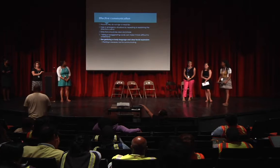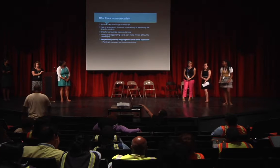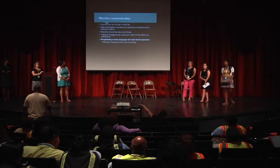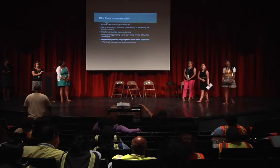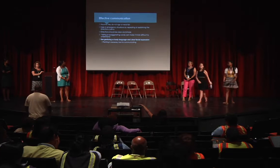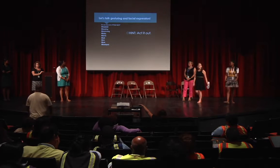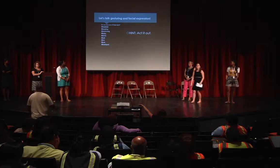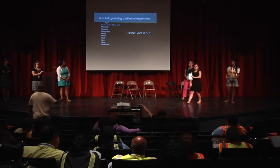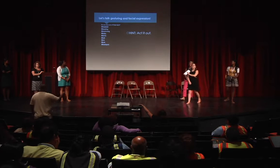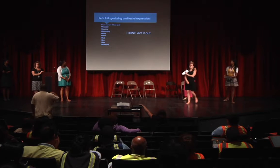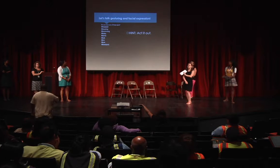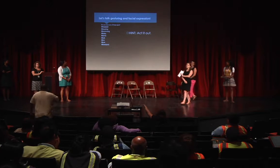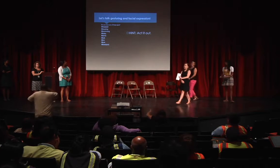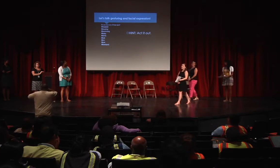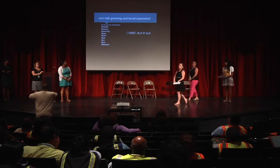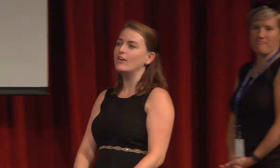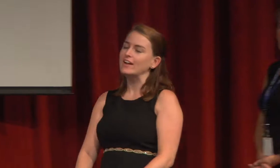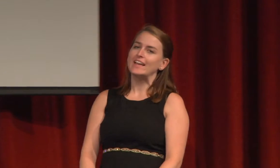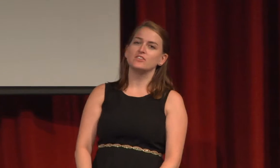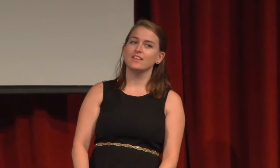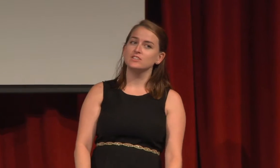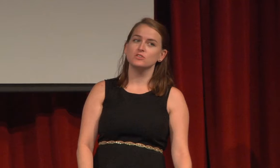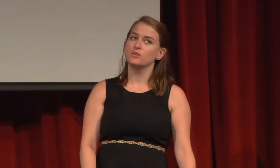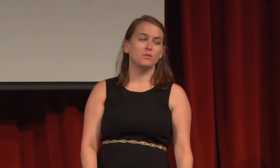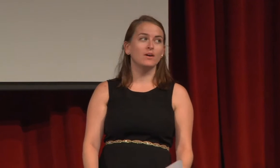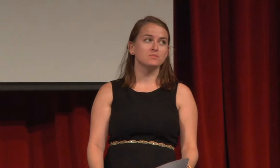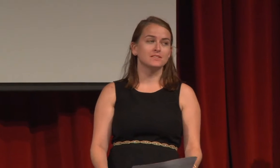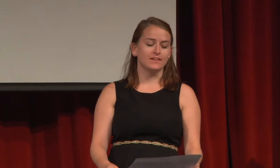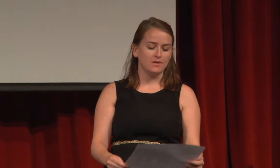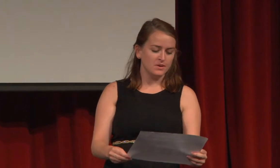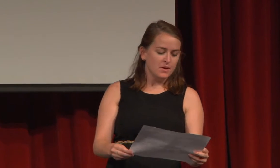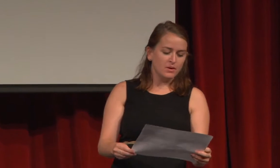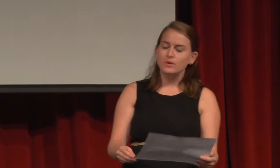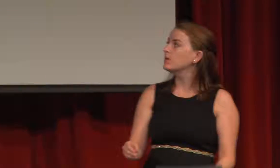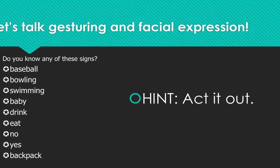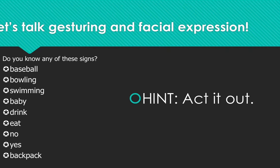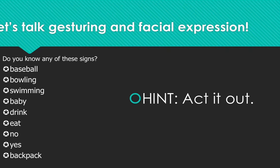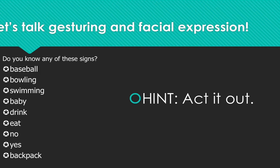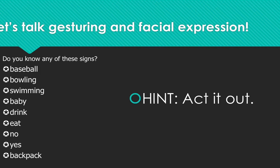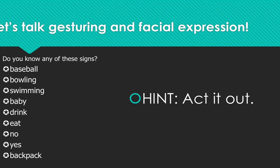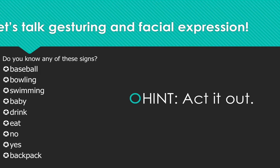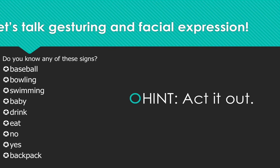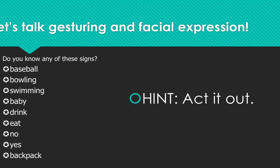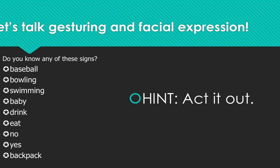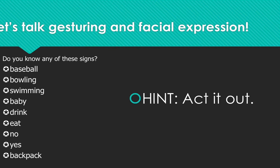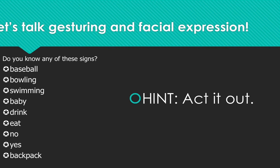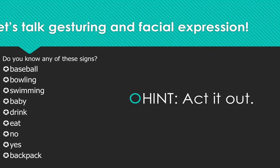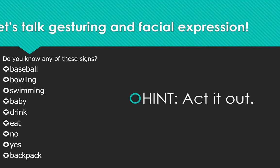And I have the really fun slide. So, if you'd like to, you are welcome to stand up. But we will be talking about how gesturing